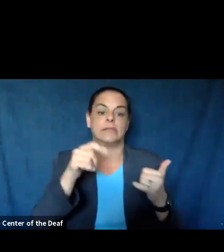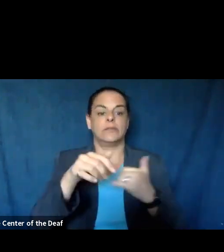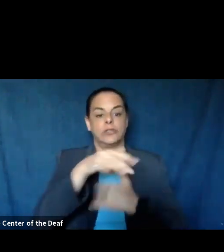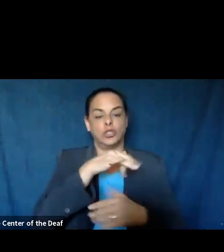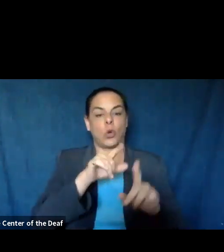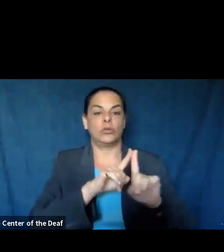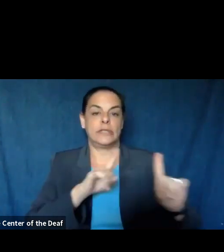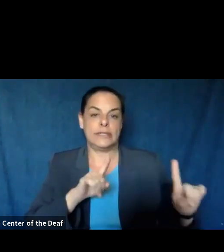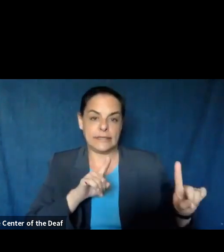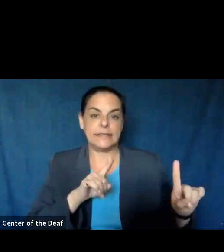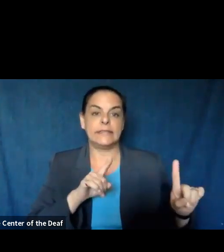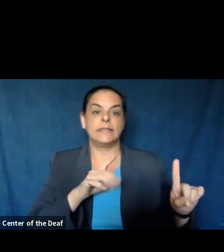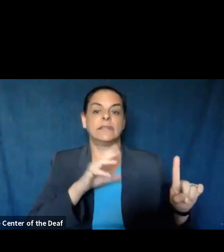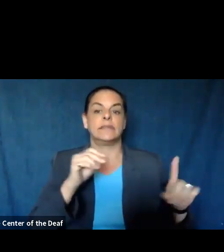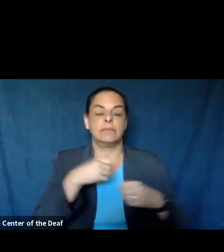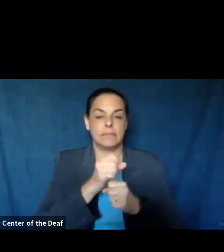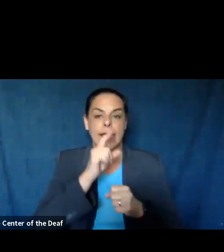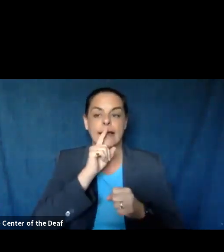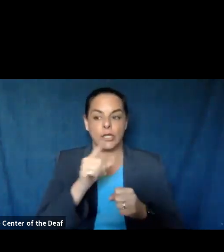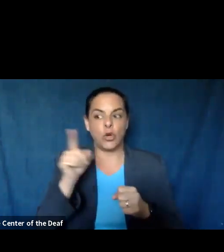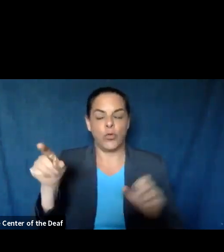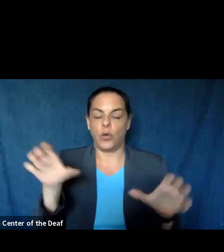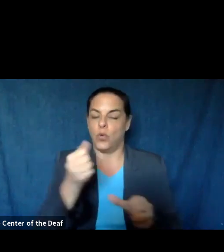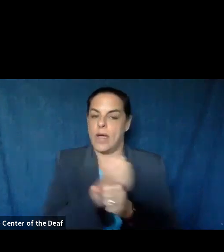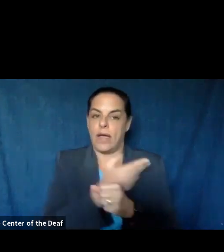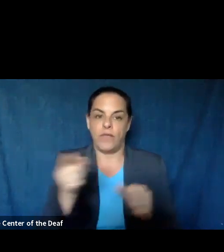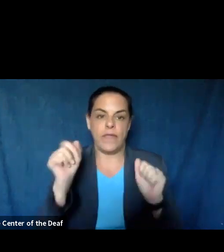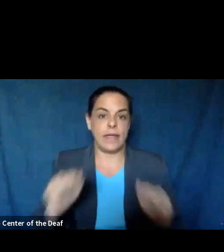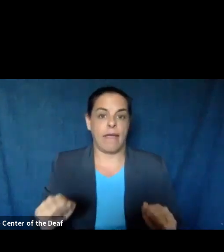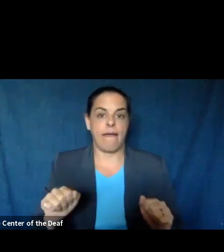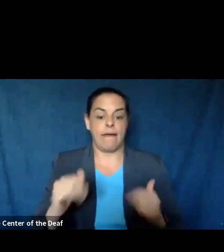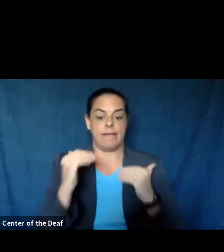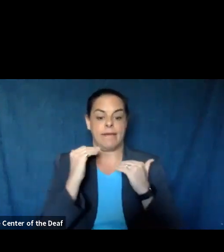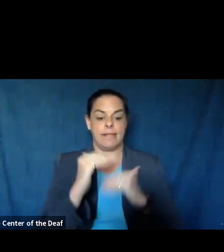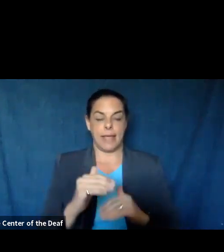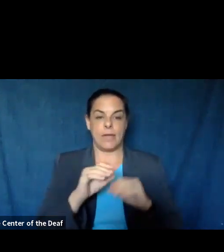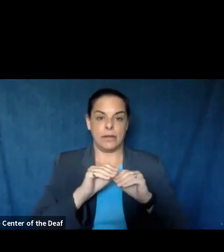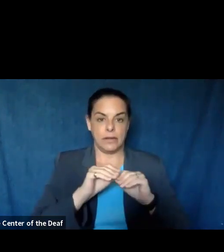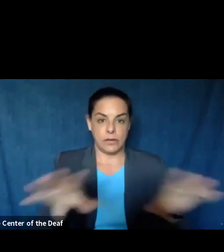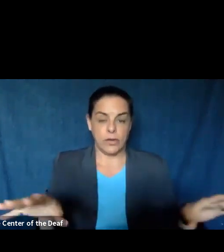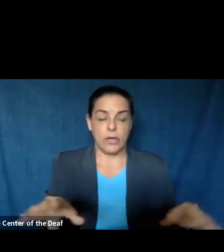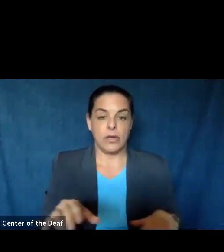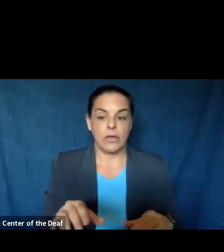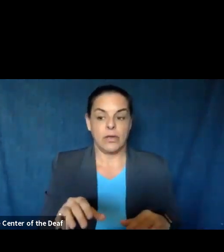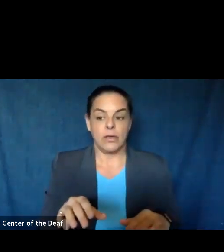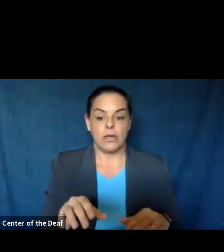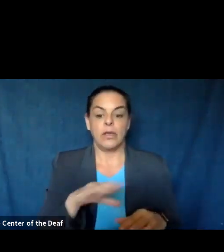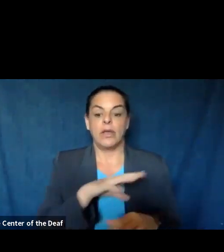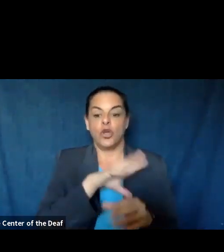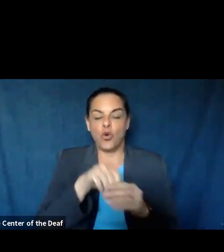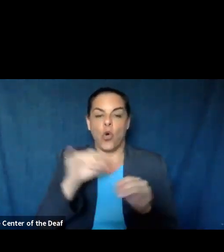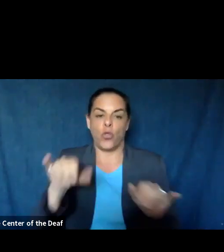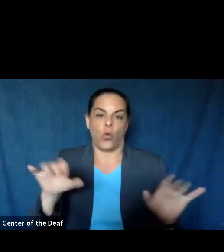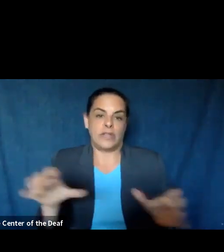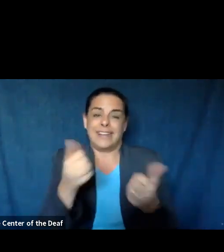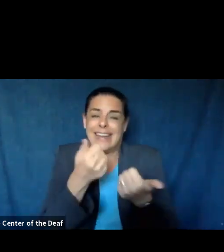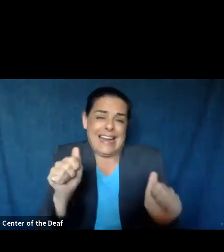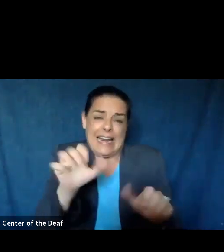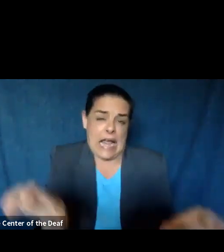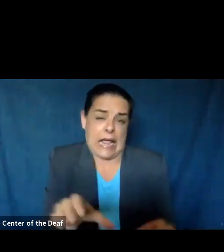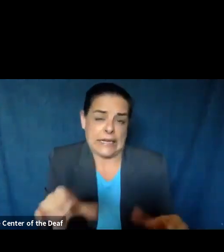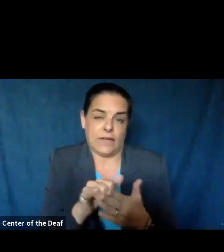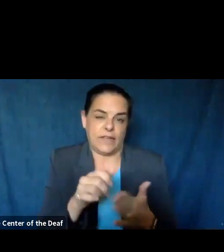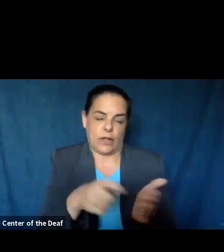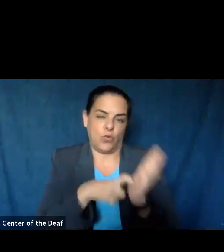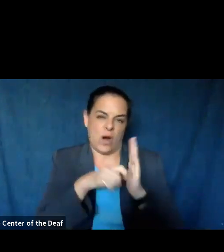distance and make sure that they're doing everything they can to limit transmission within their activities, any activities to have to do with the